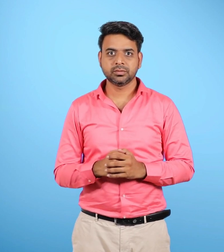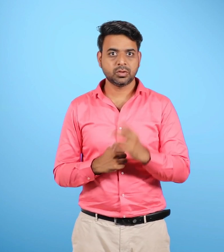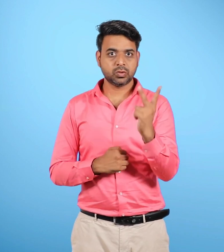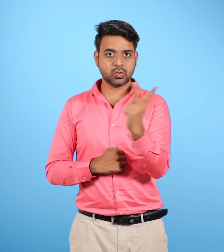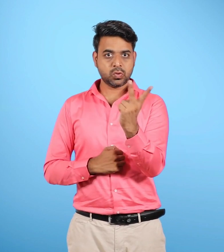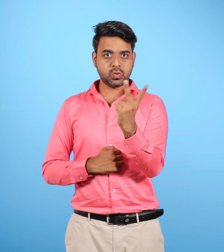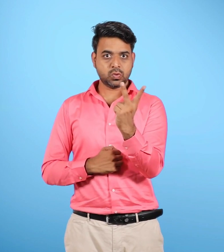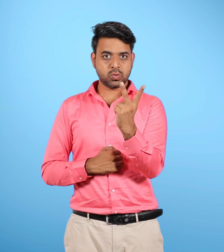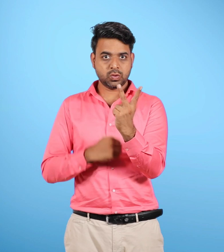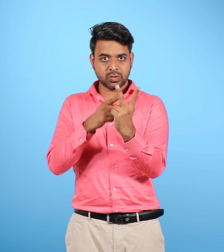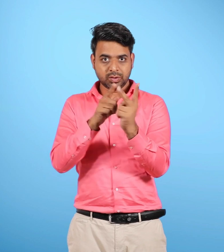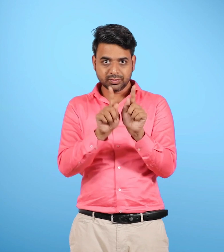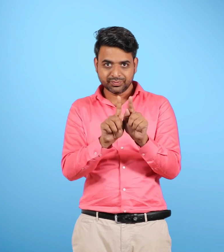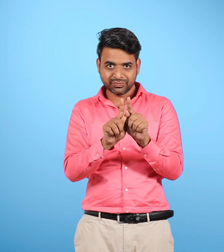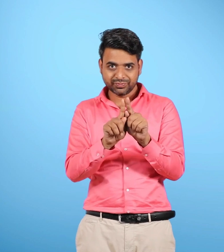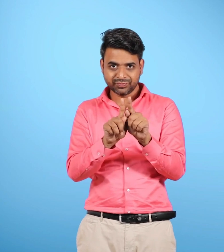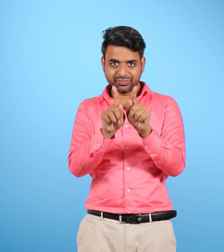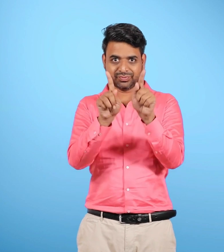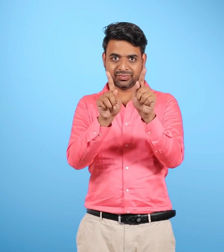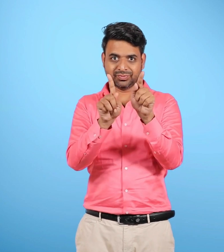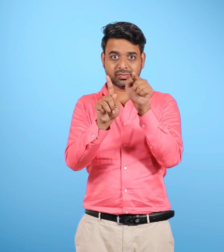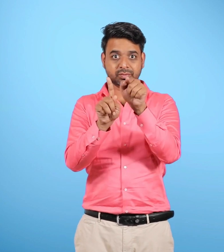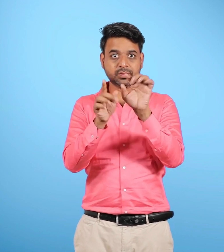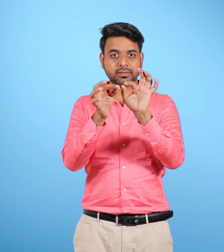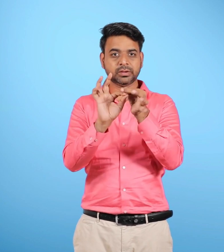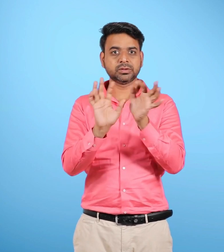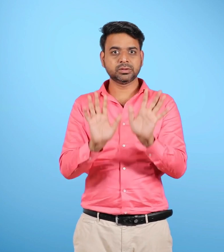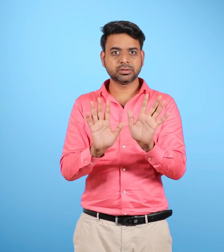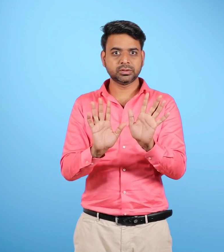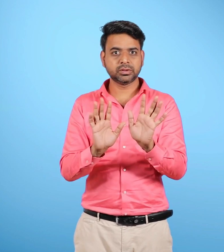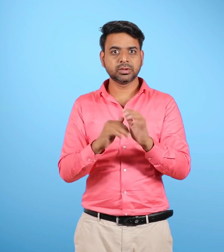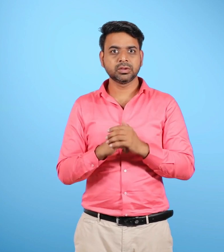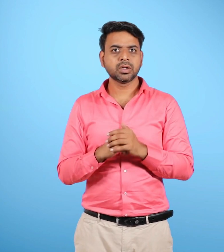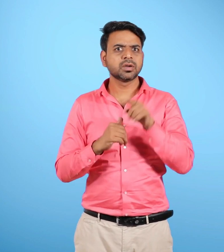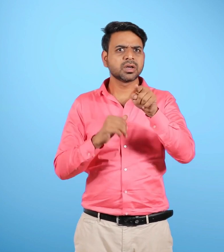These two terminals are fixed in such a way that they do not touch each other.